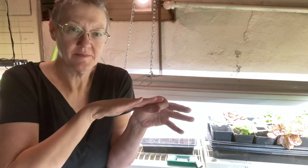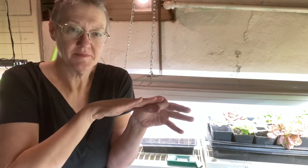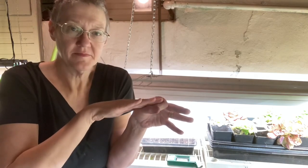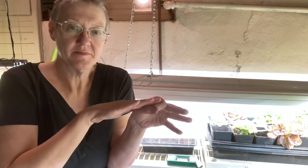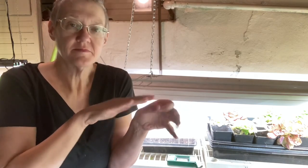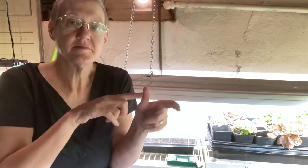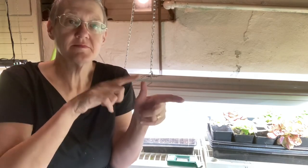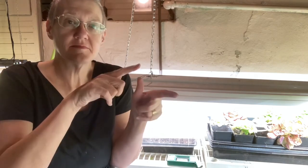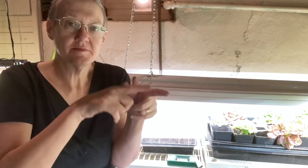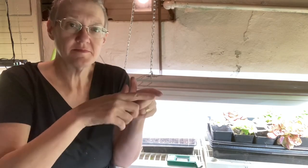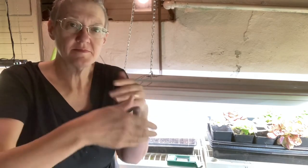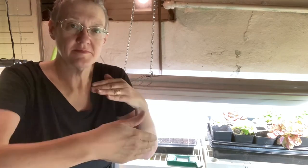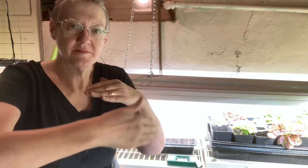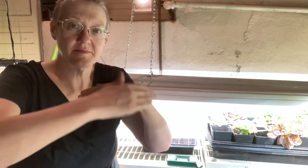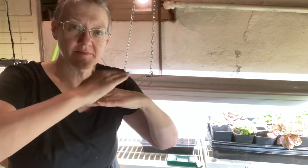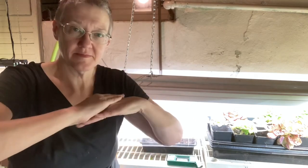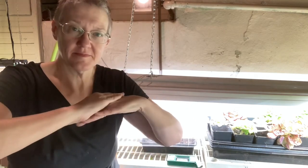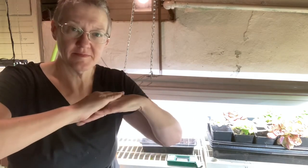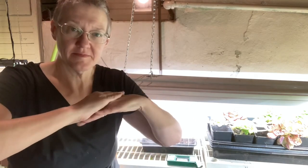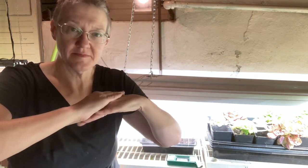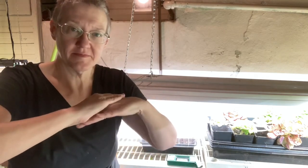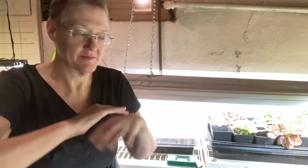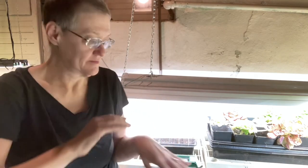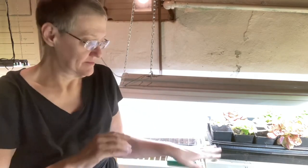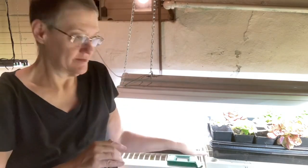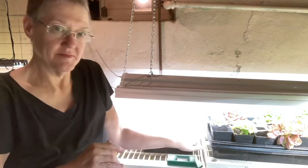like to put a little bit of soil on top and pat it down and then cover it.